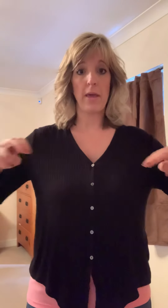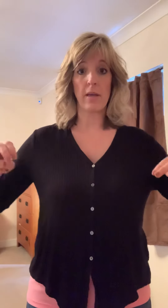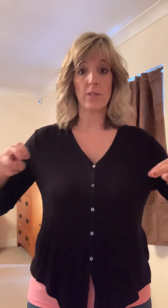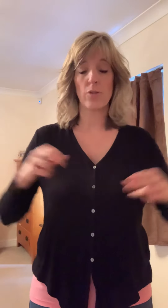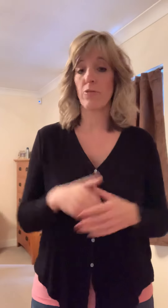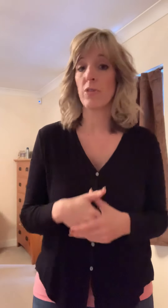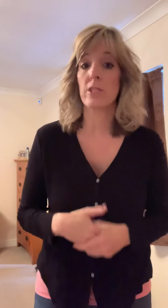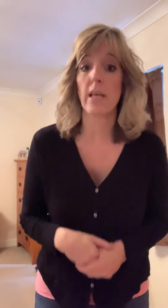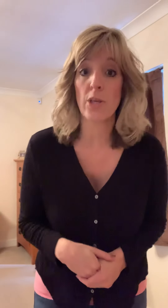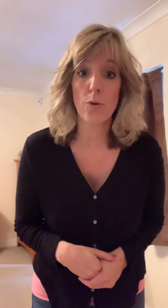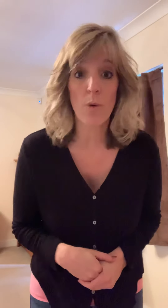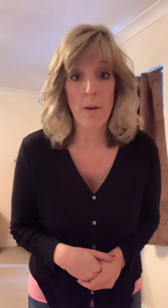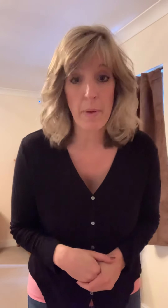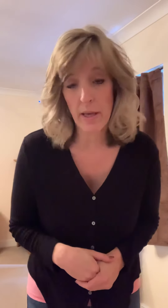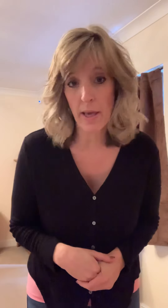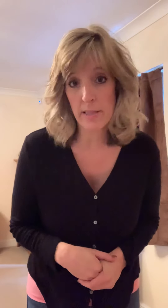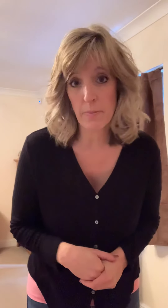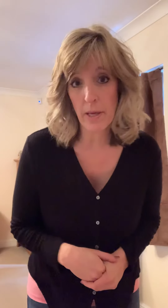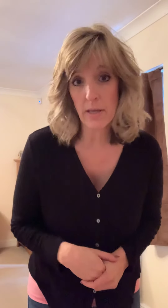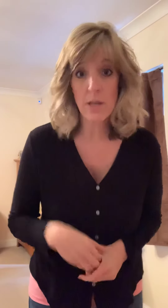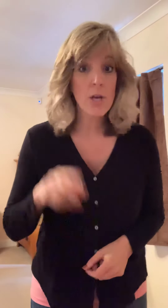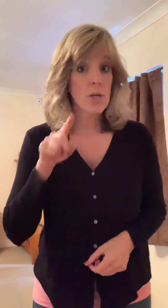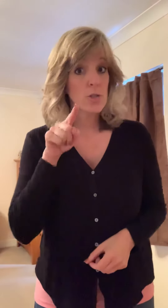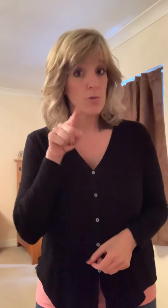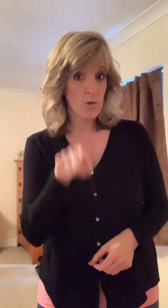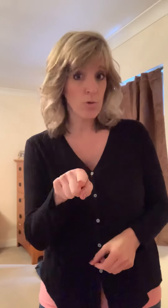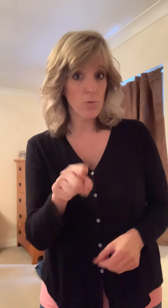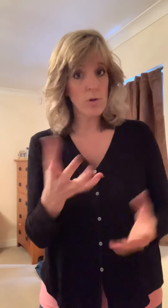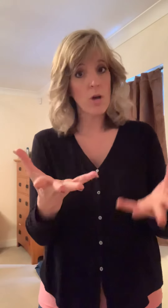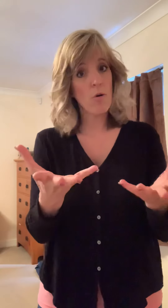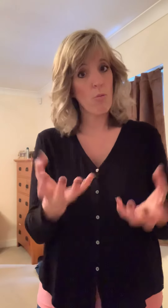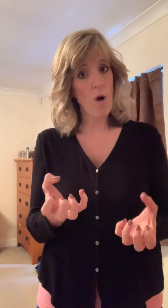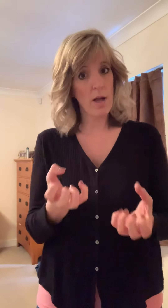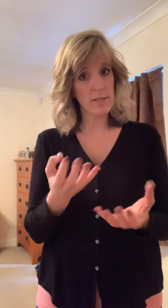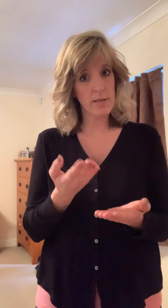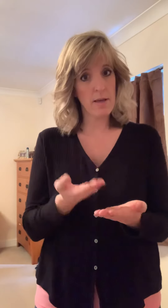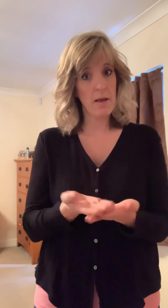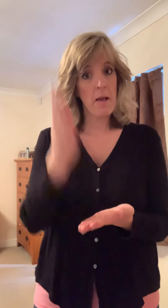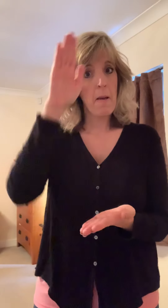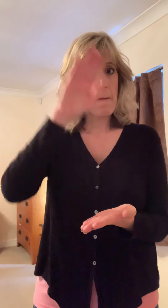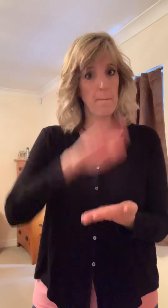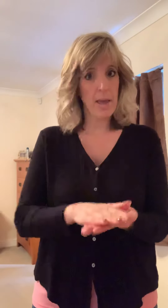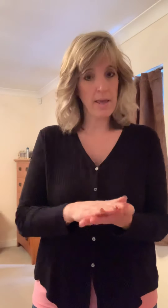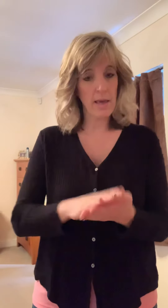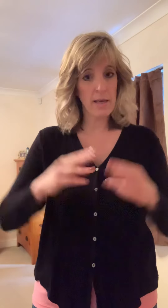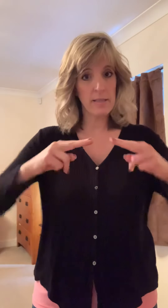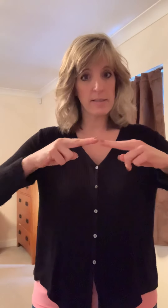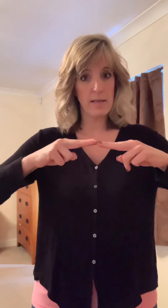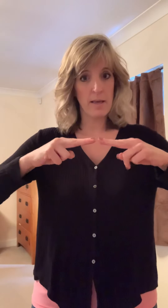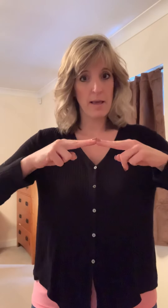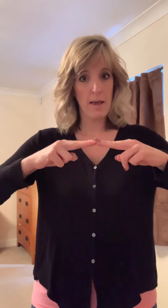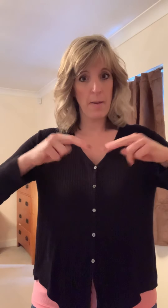bacon. So if you could say you want pancakes and bacon, do you want pancakes and